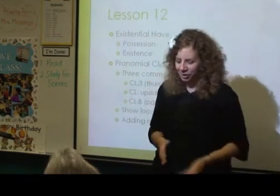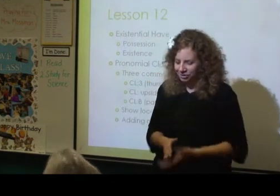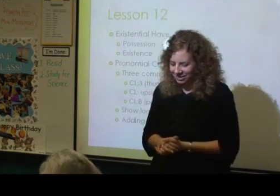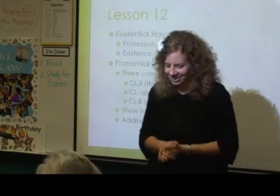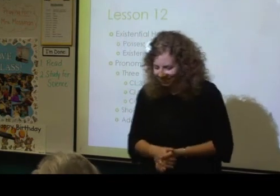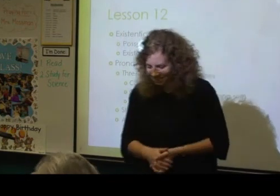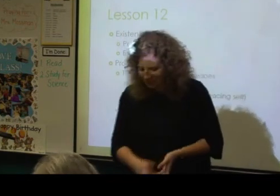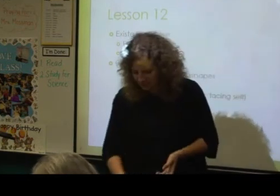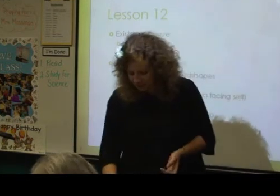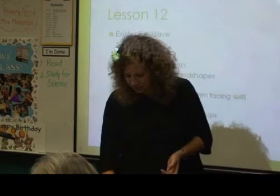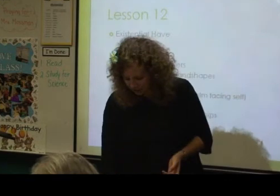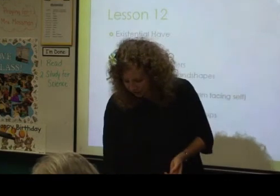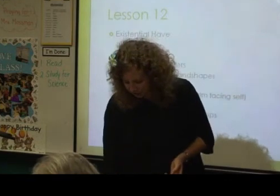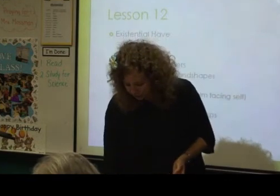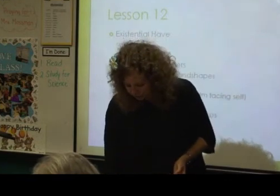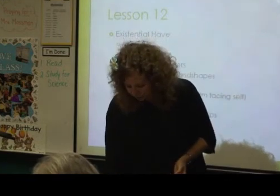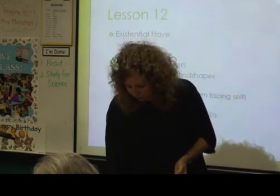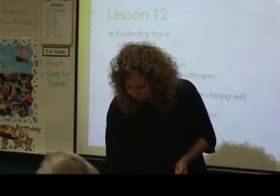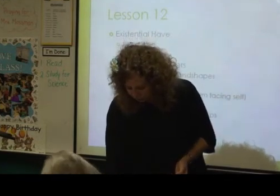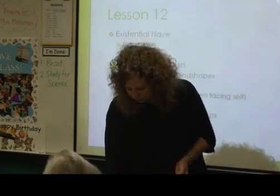Perfect. Okay, this one,